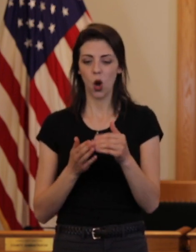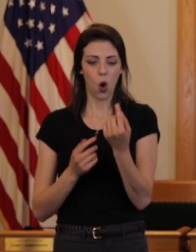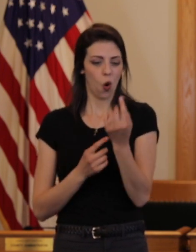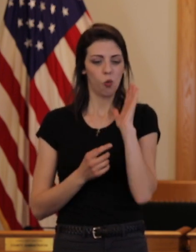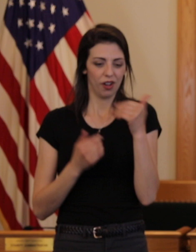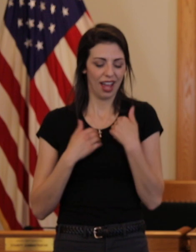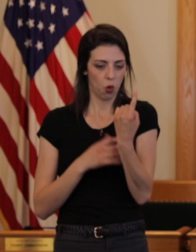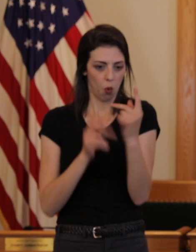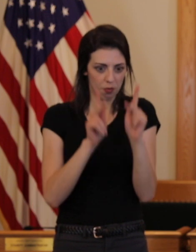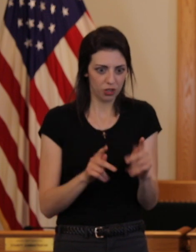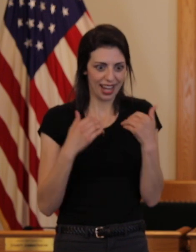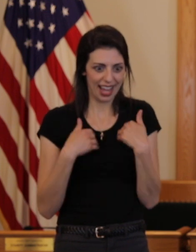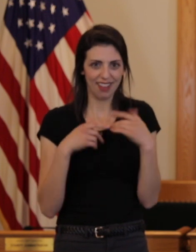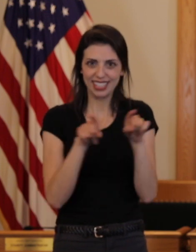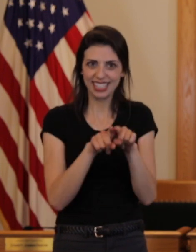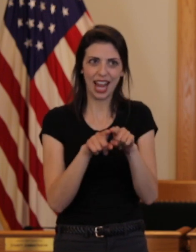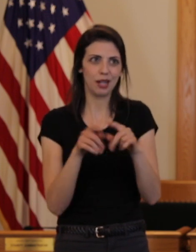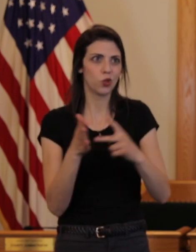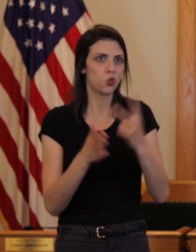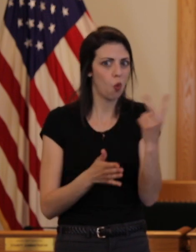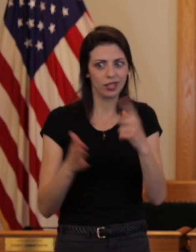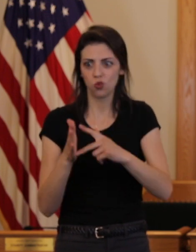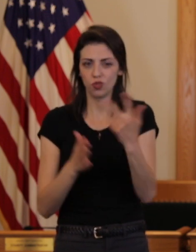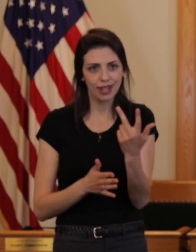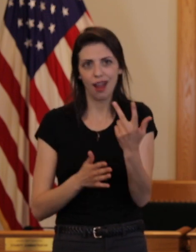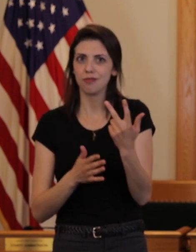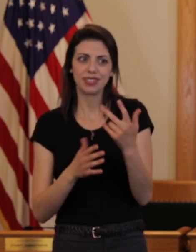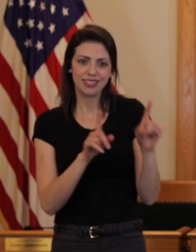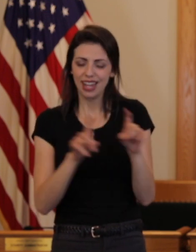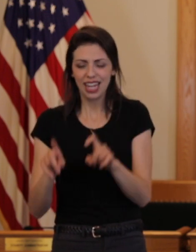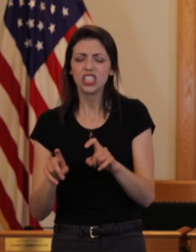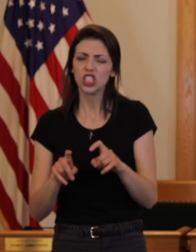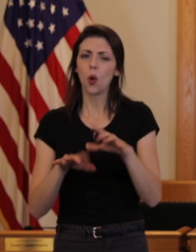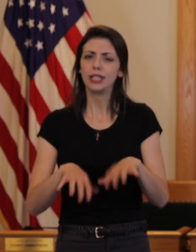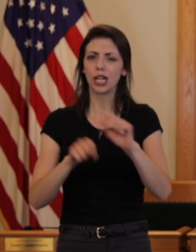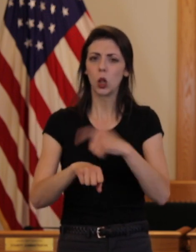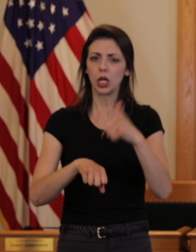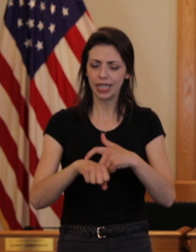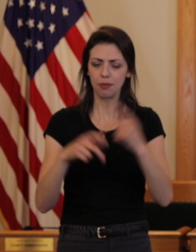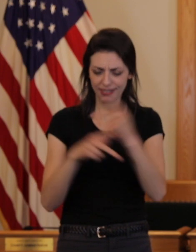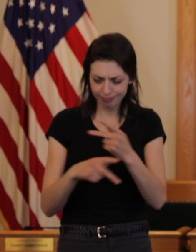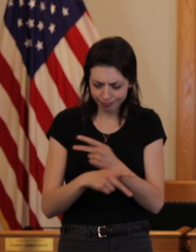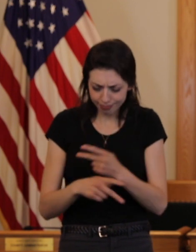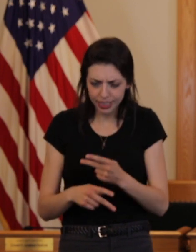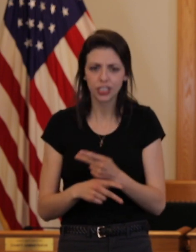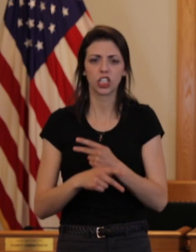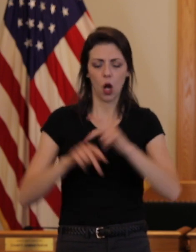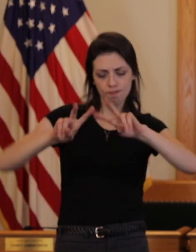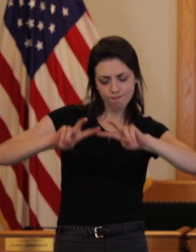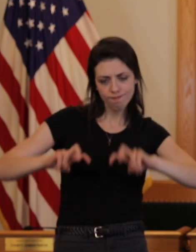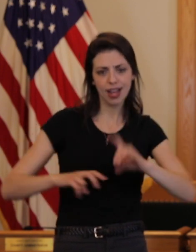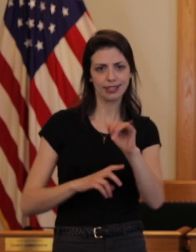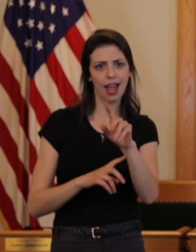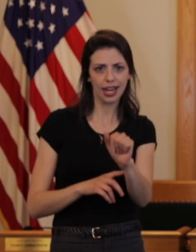triplicate results. So it's taken a bit of time to sift through all this data and finally be able to give you what we feel